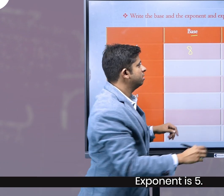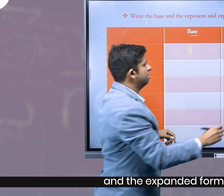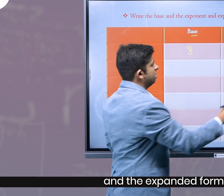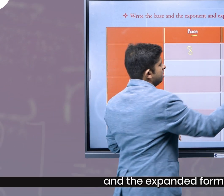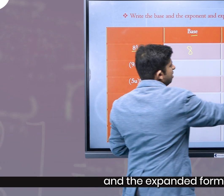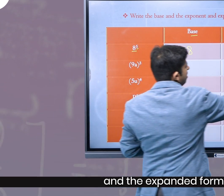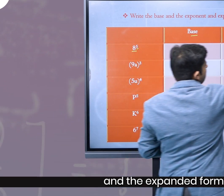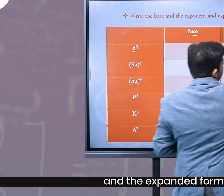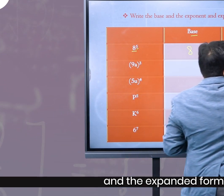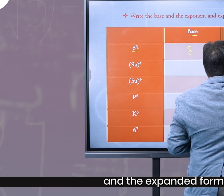And the expanded form is